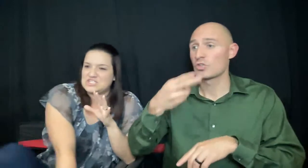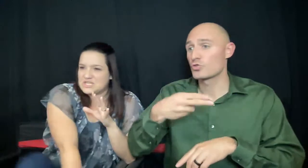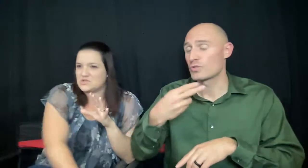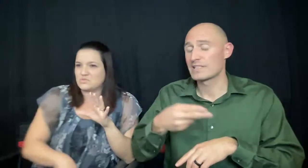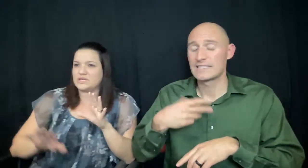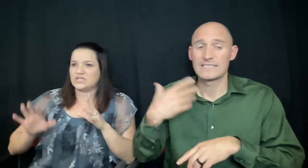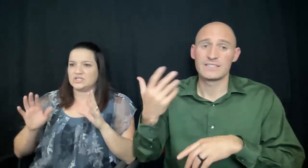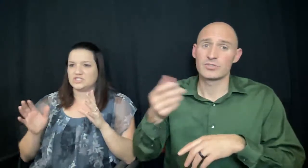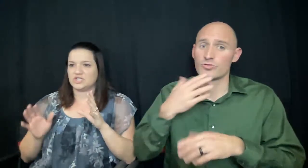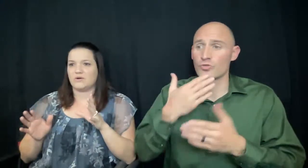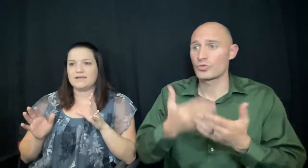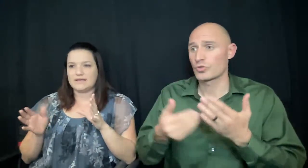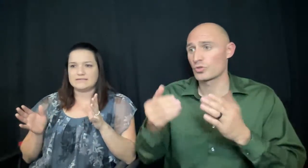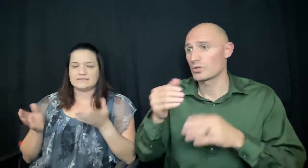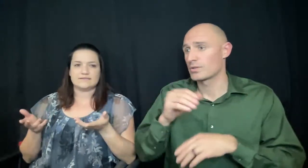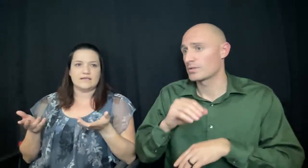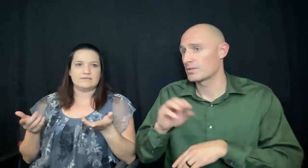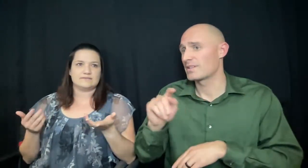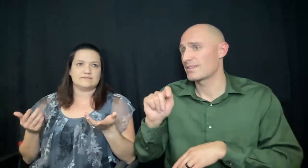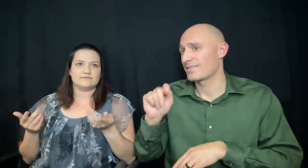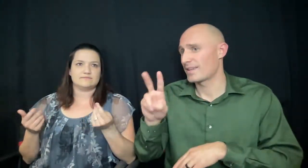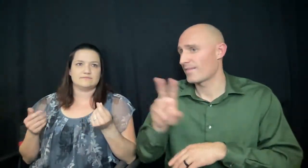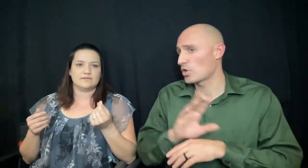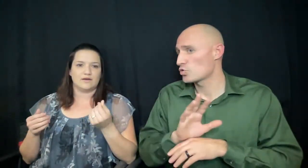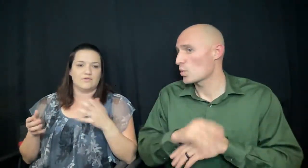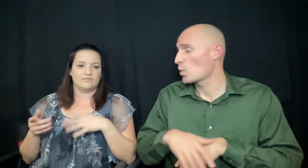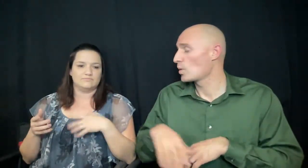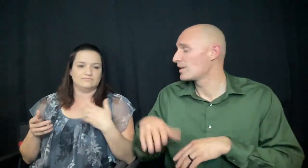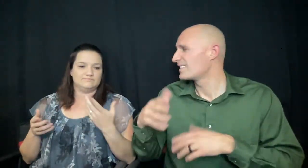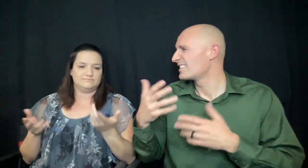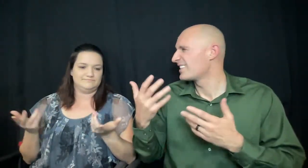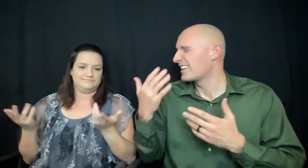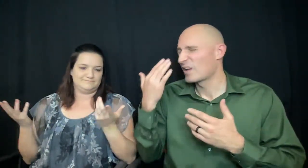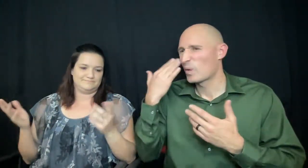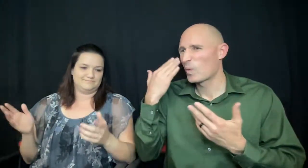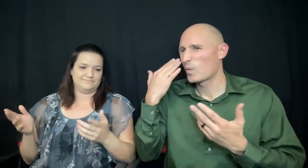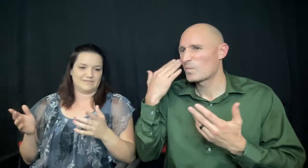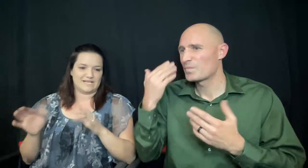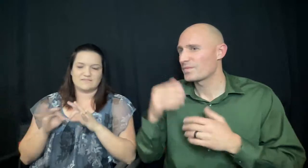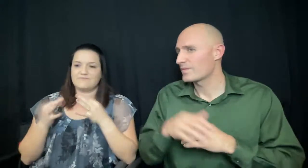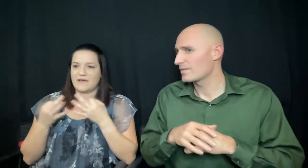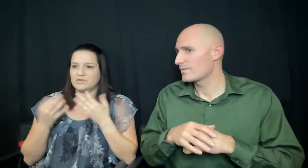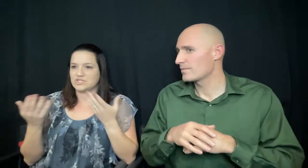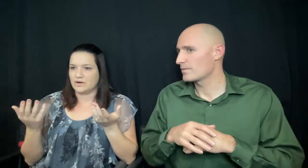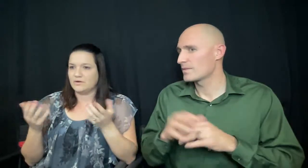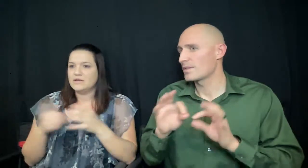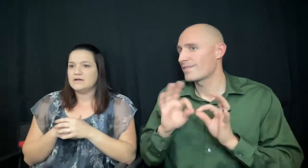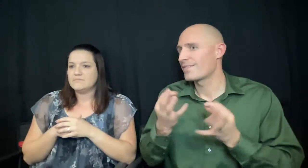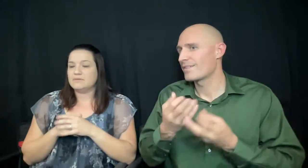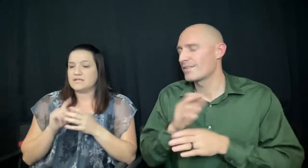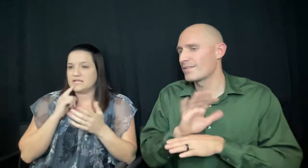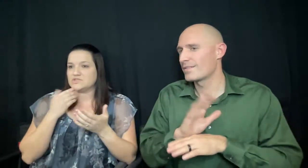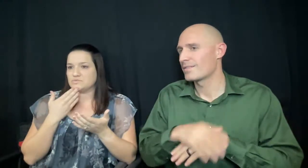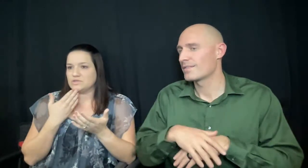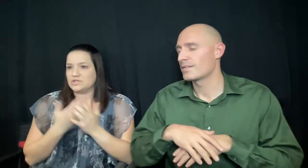It's a really good show. It's you know, it's a family show, but it is really